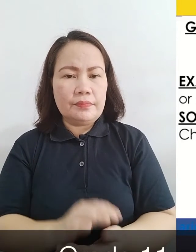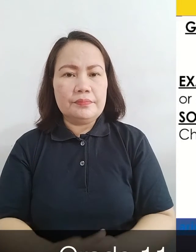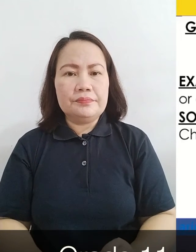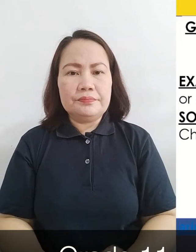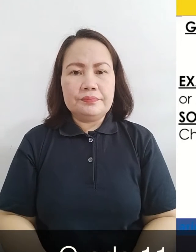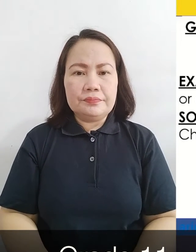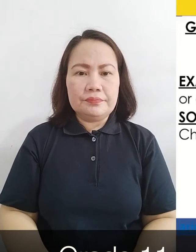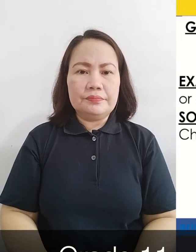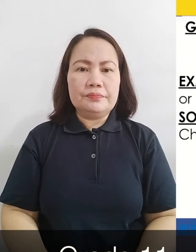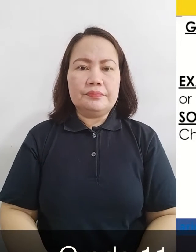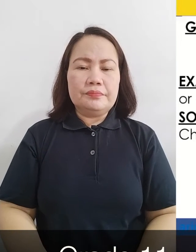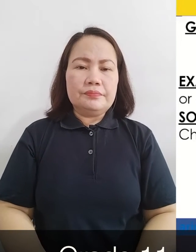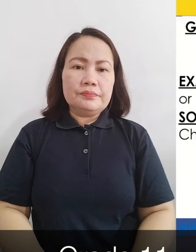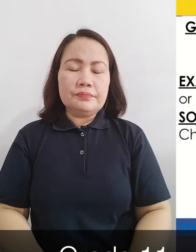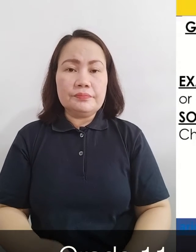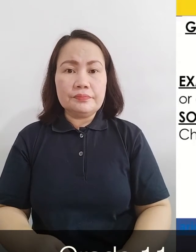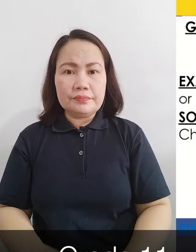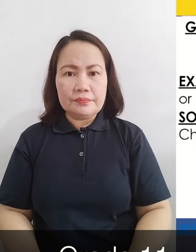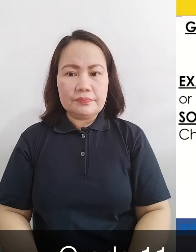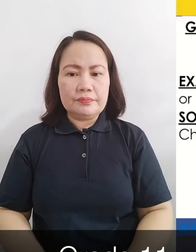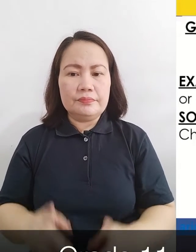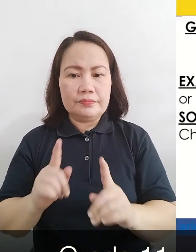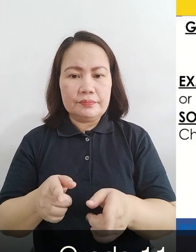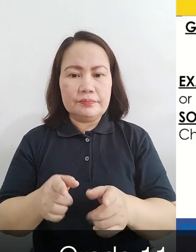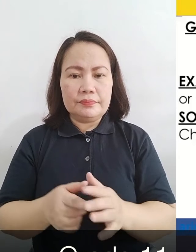So the answer is,